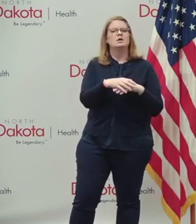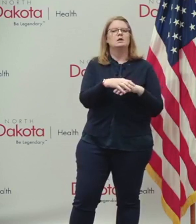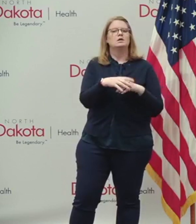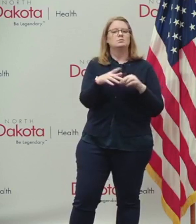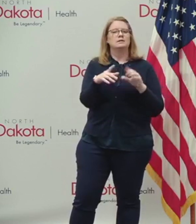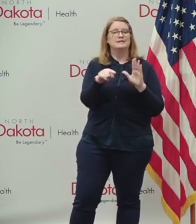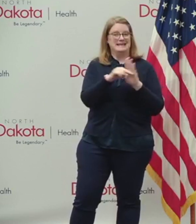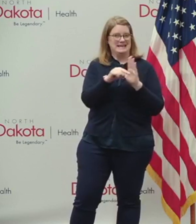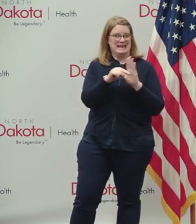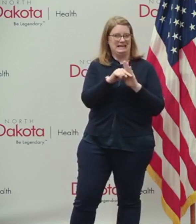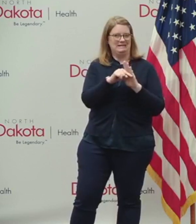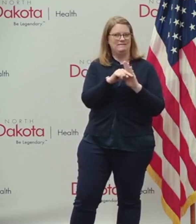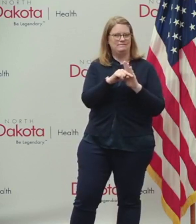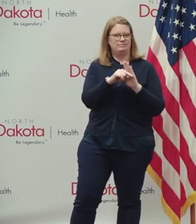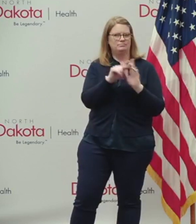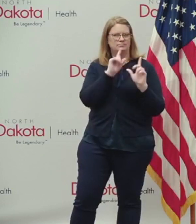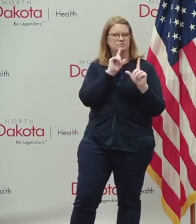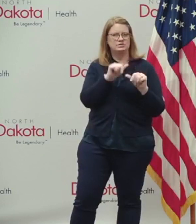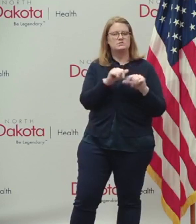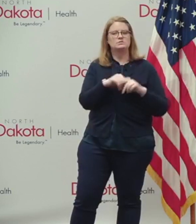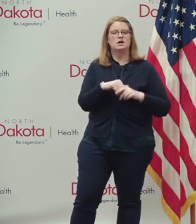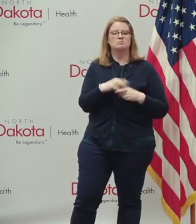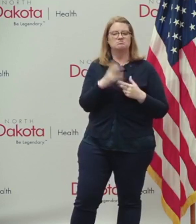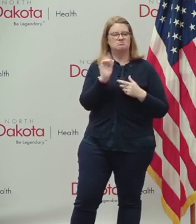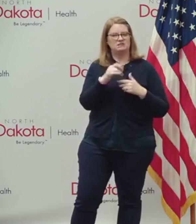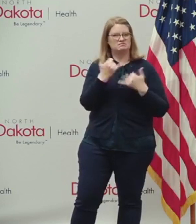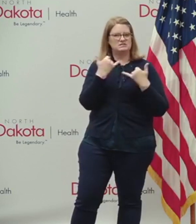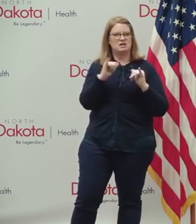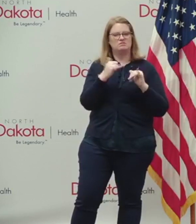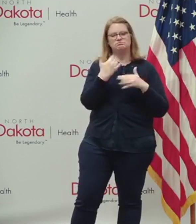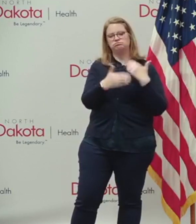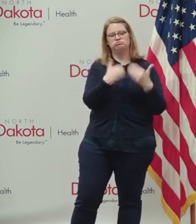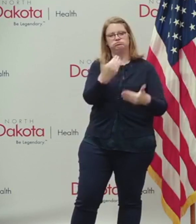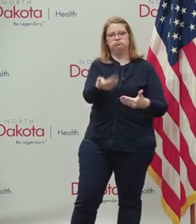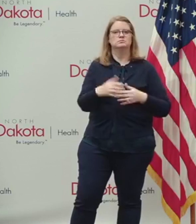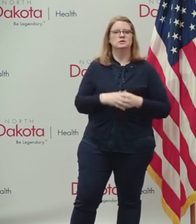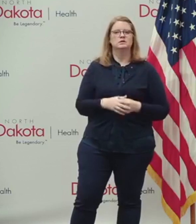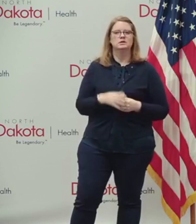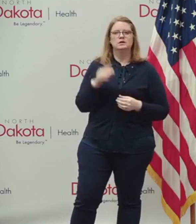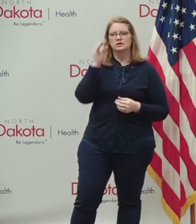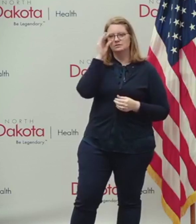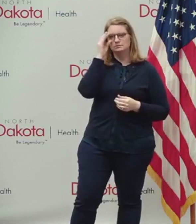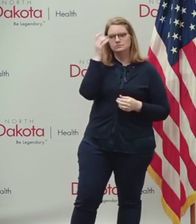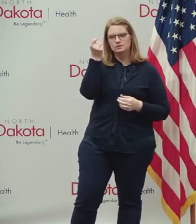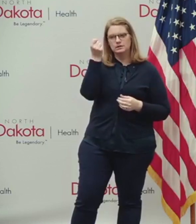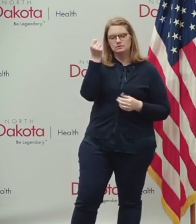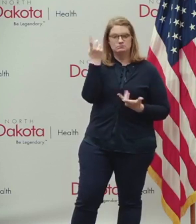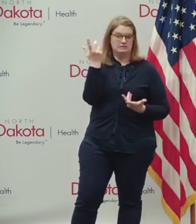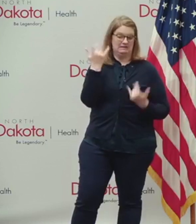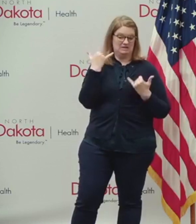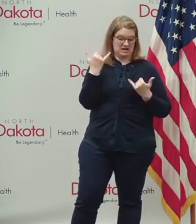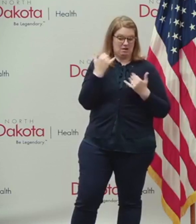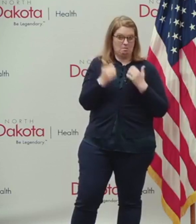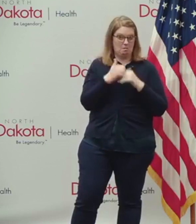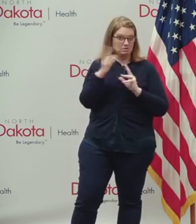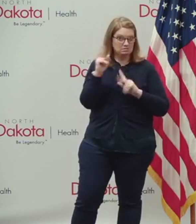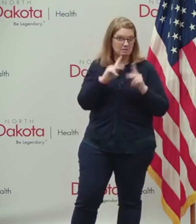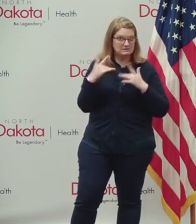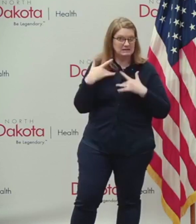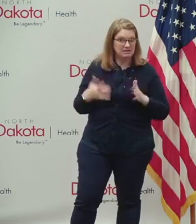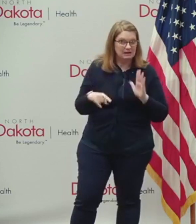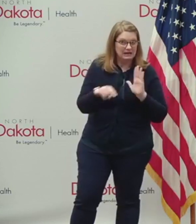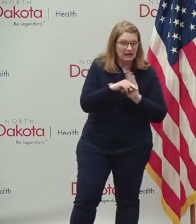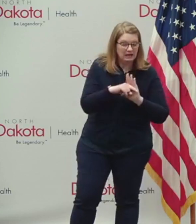and that system will continue to work and has been working well. And of course, that's the majority, even right now. When